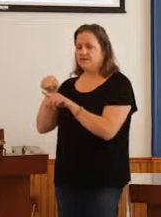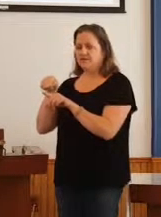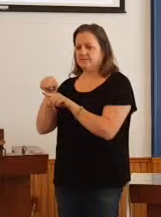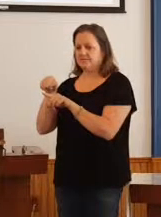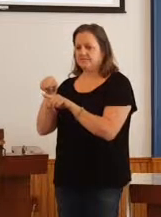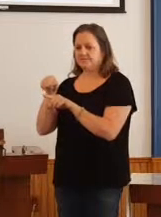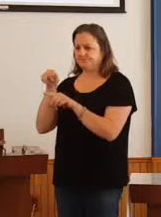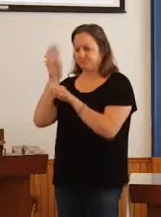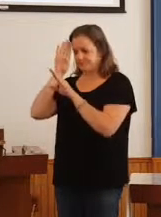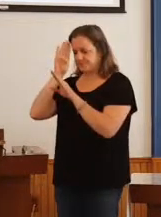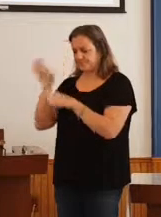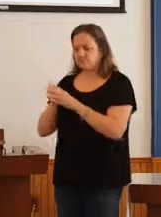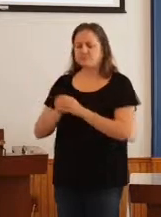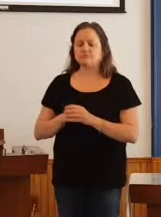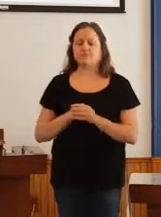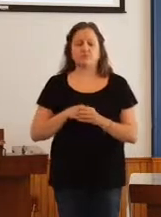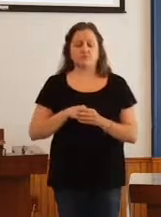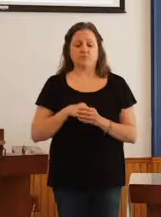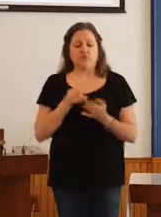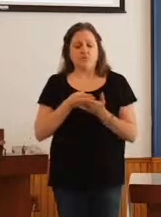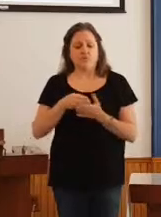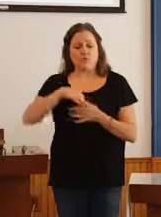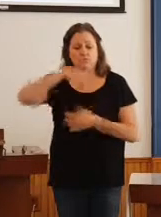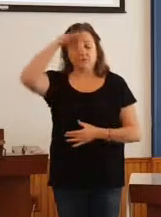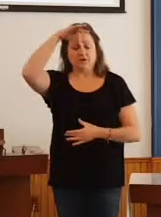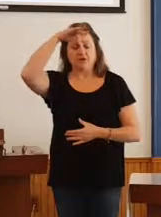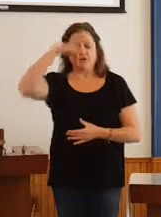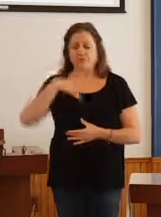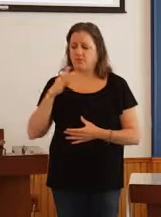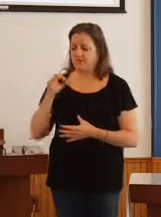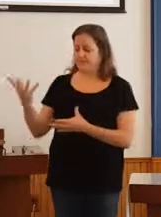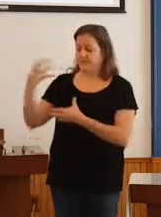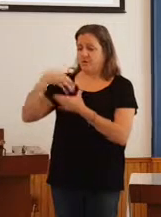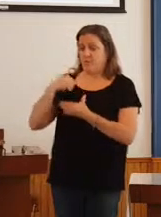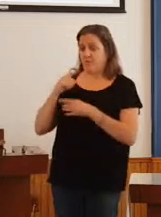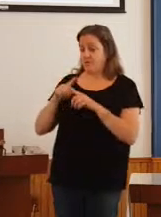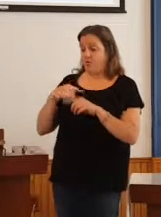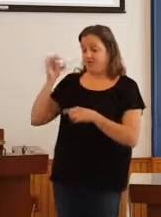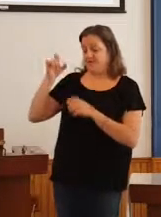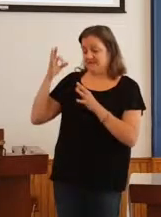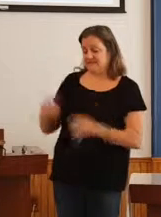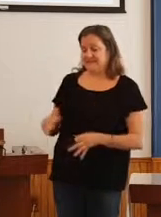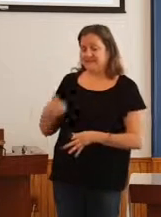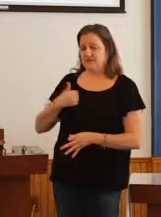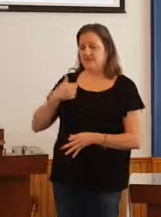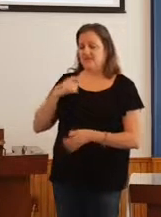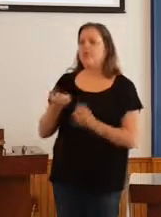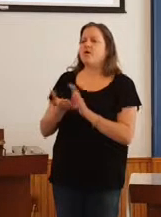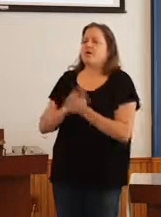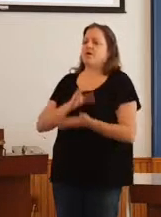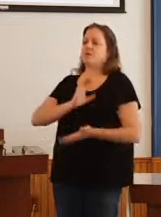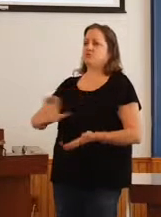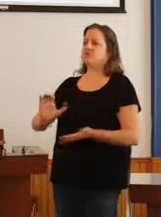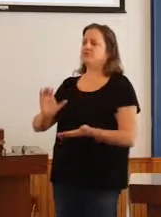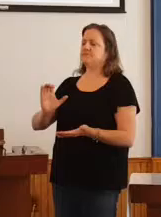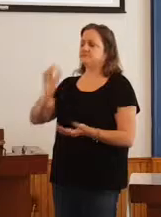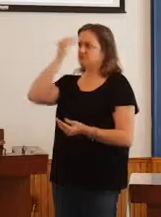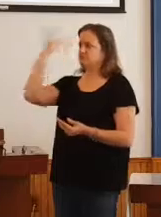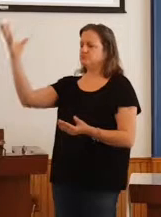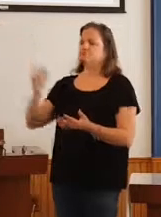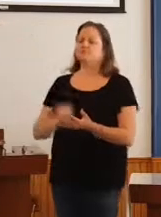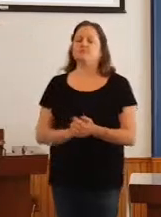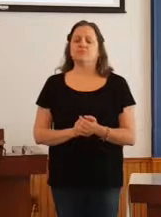The Holy Spirit enters us when we decide to give our life to Christ, to become a Christian. But we need